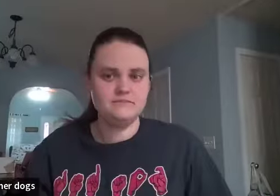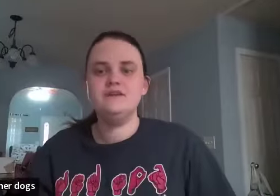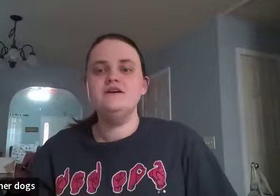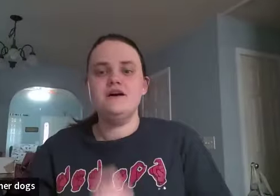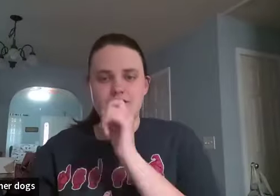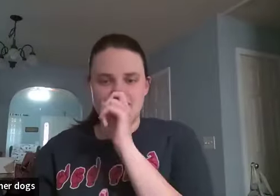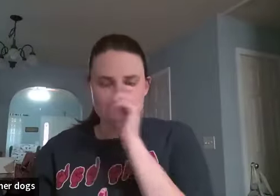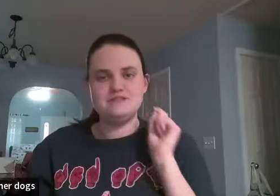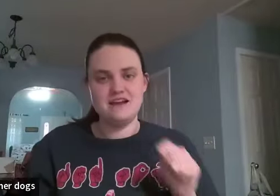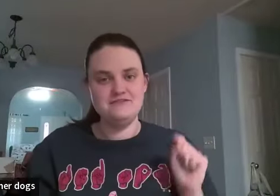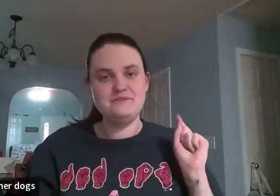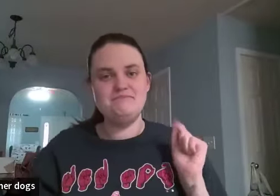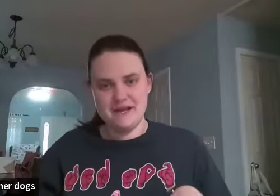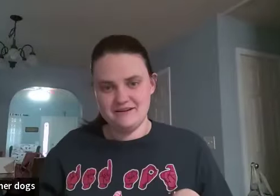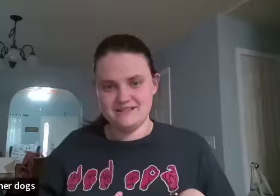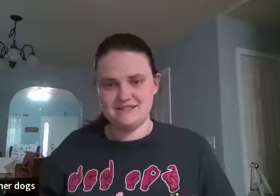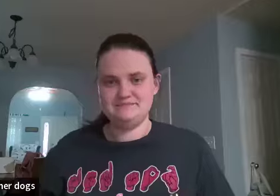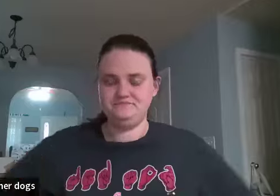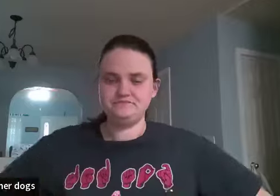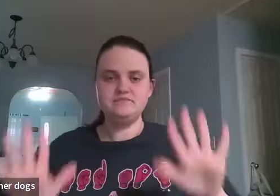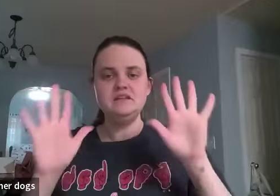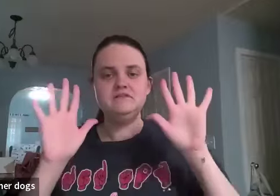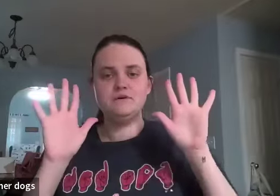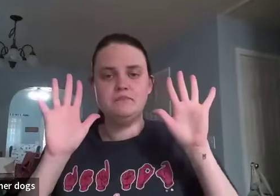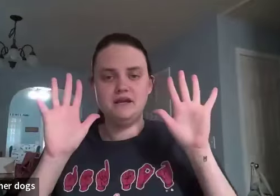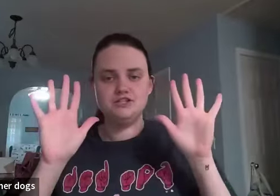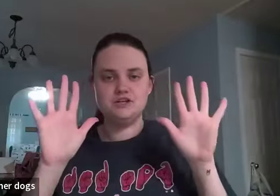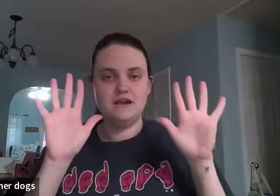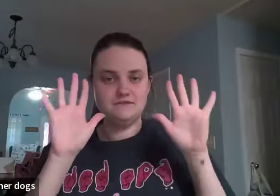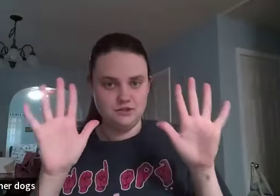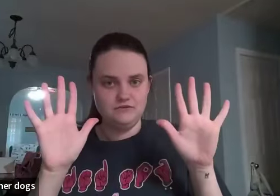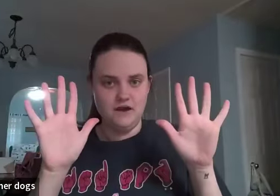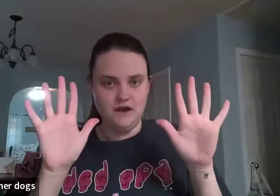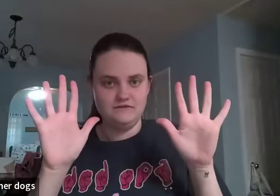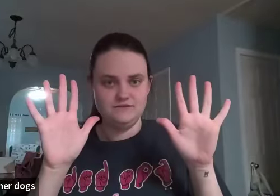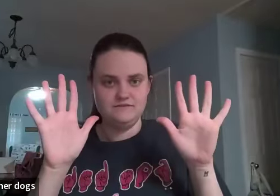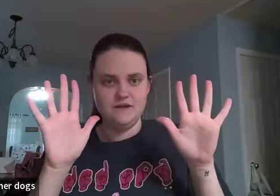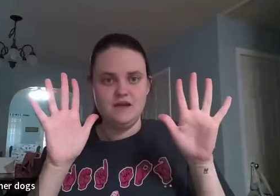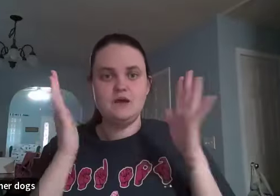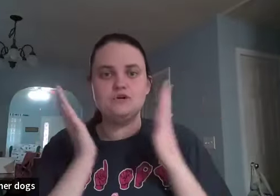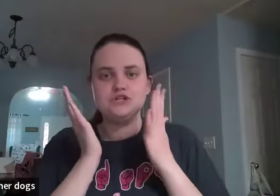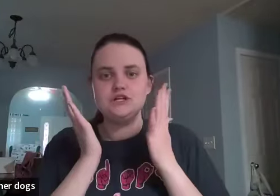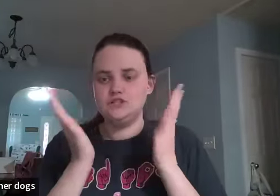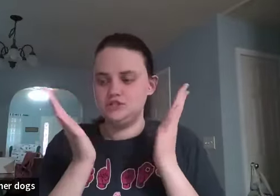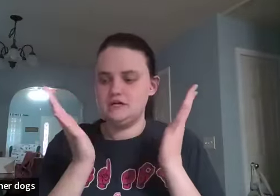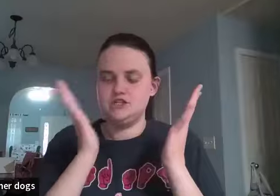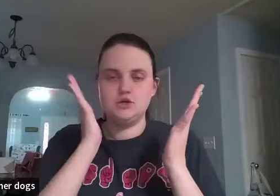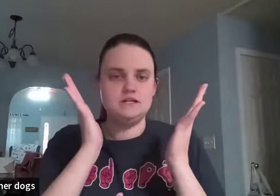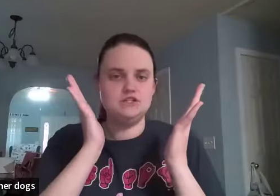thing. Okay, so the sign for embarrassed. For embarrassed, you're going to have two fives. And what you're going to do is you're going